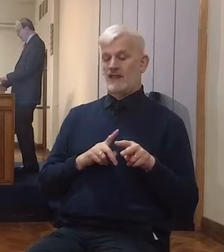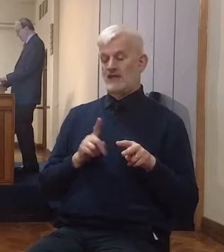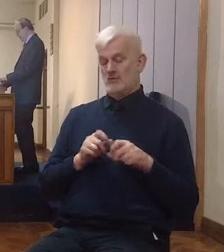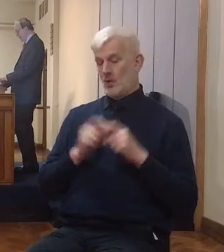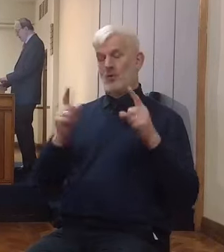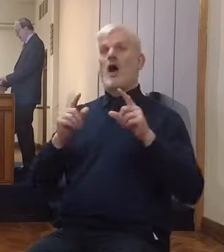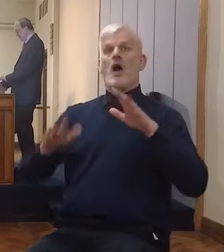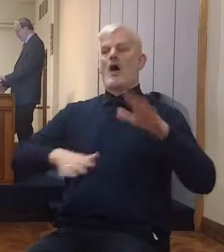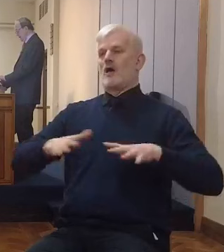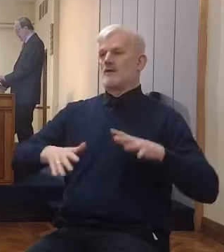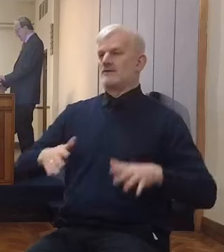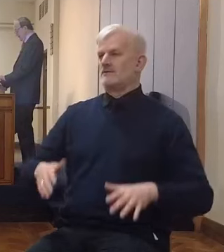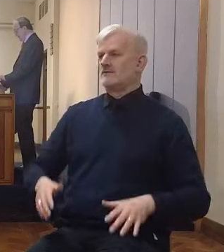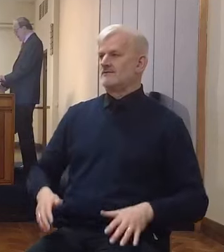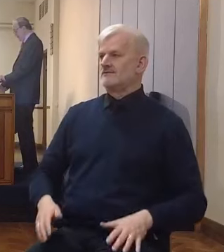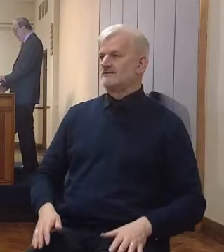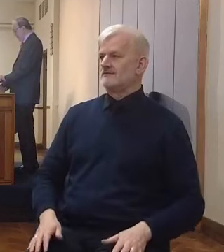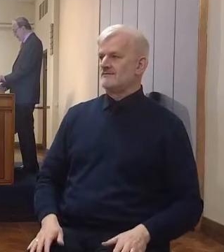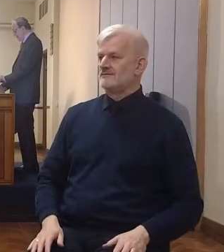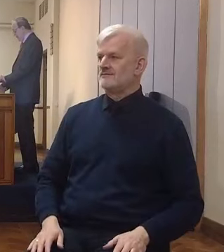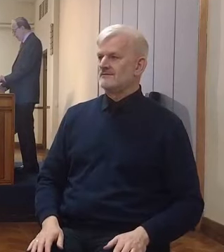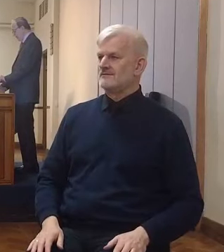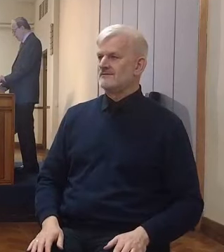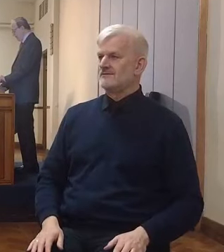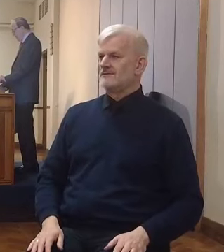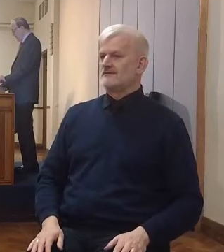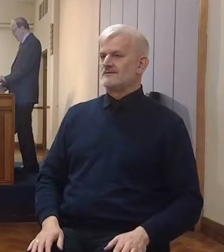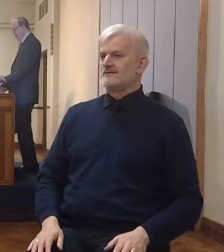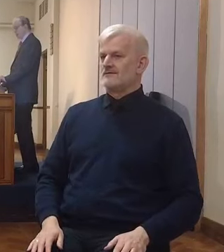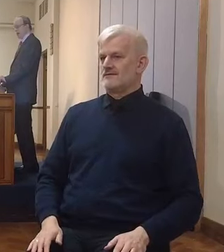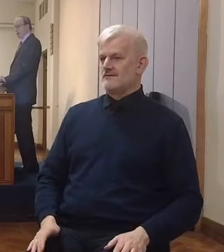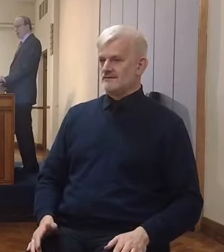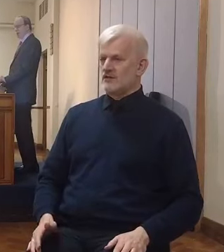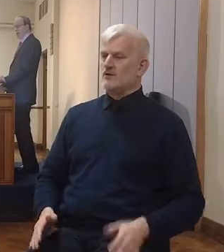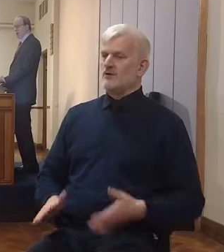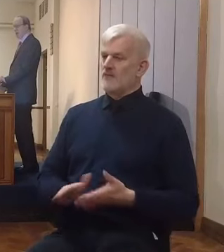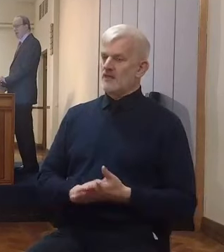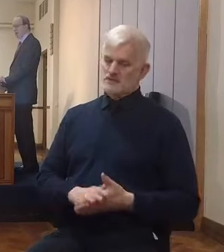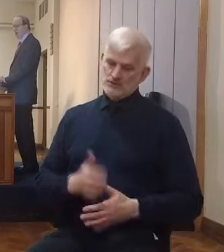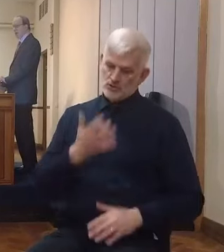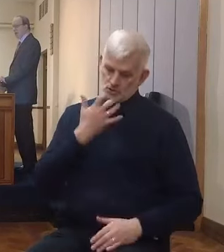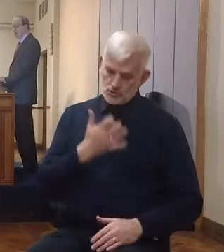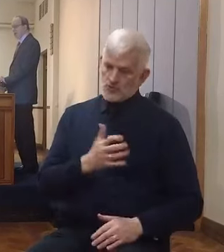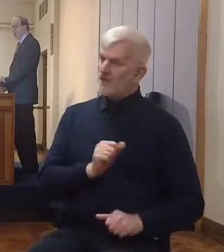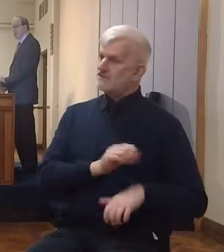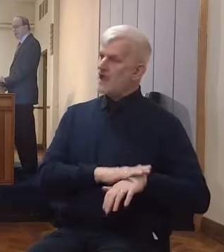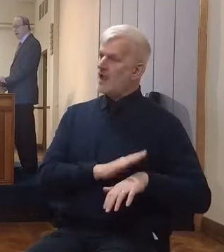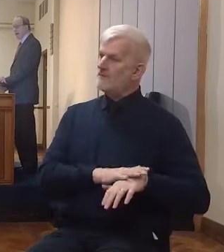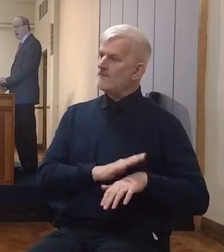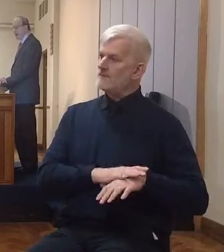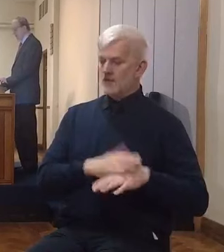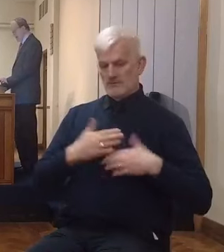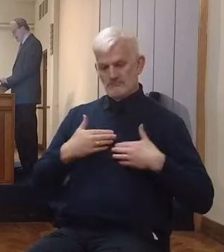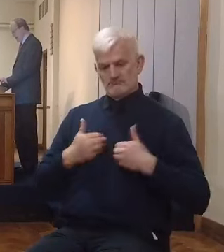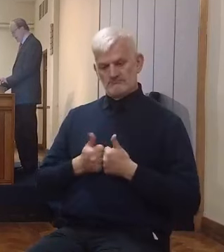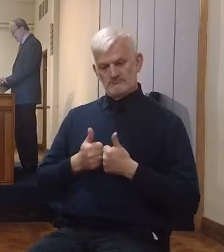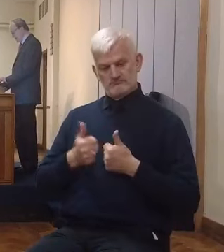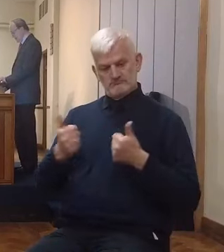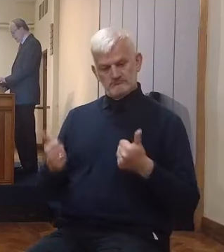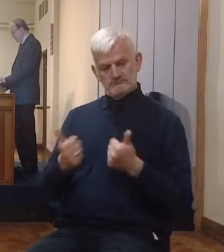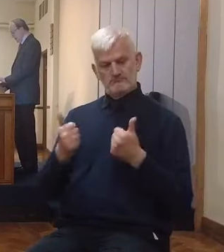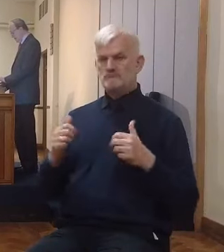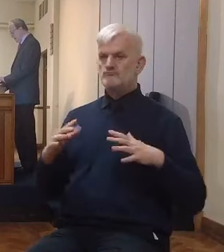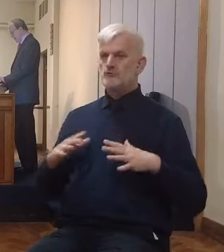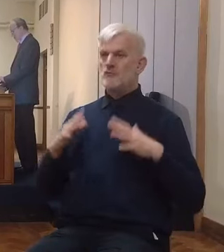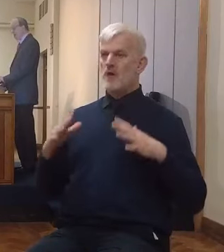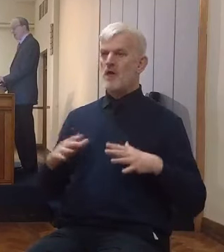to respond. And it gave the Israelites time to recover, time to prepare,